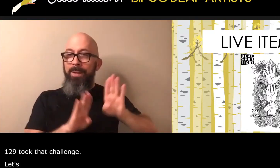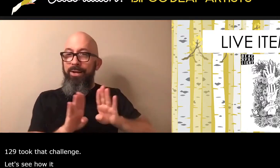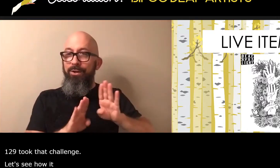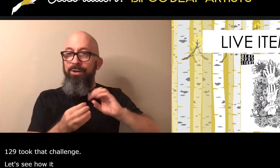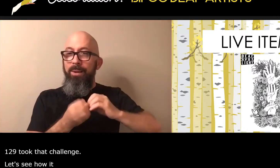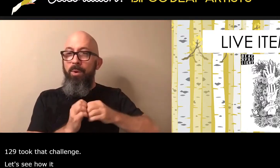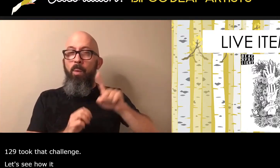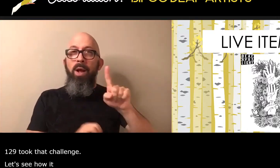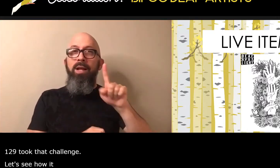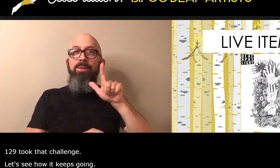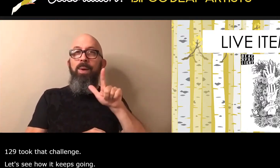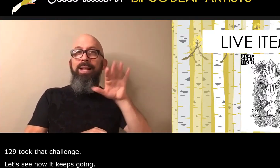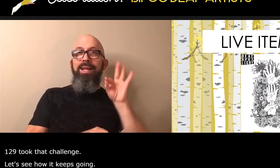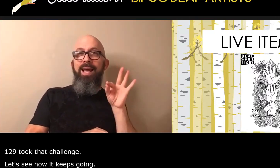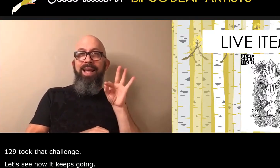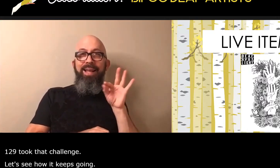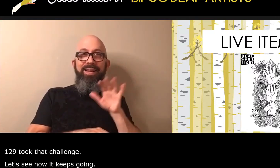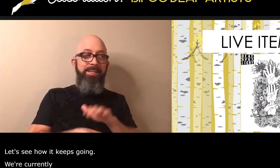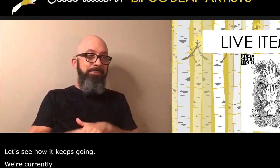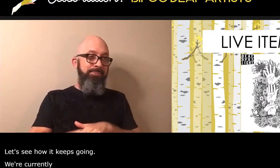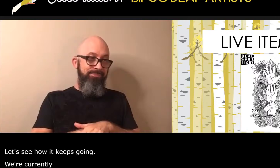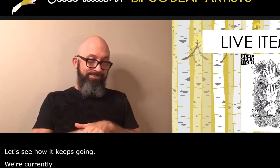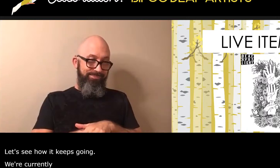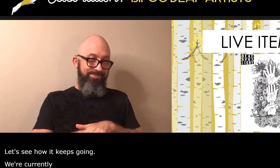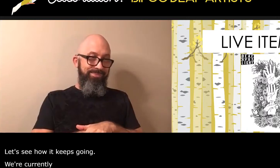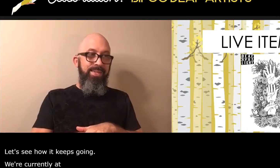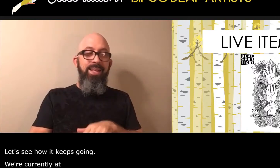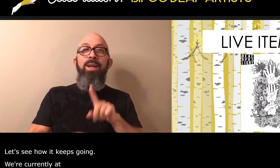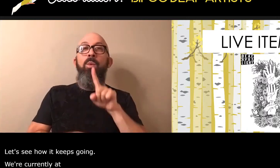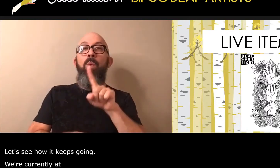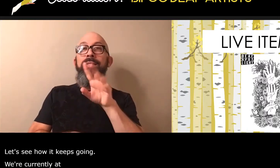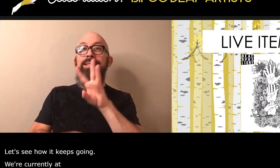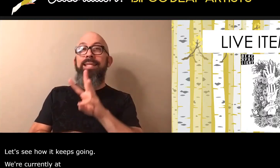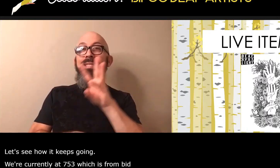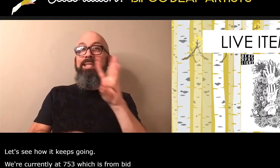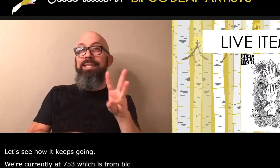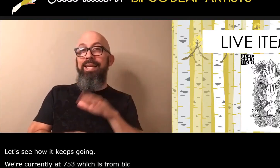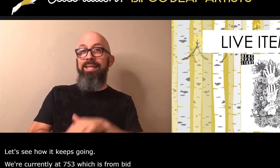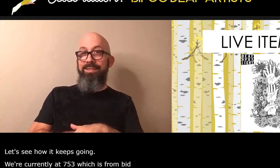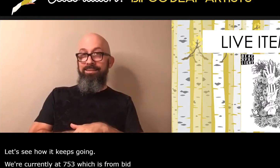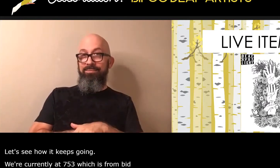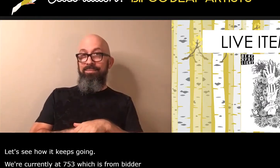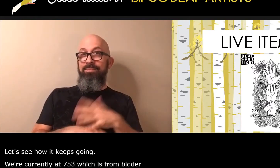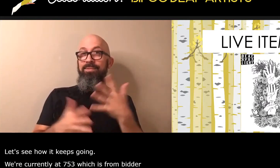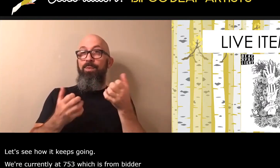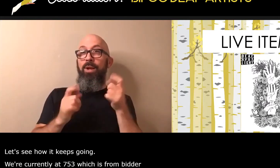We are currently at 753, which is from bidder 129.